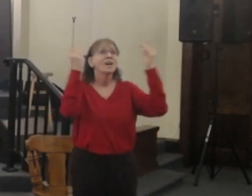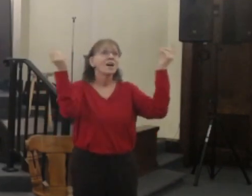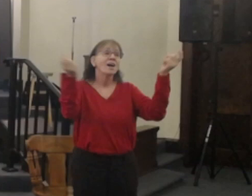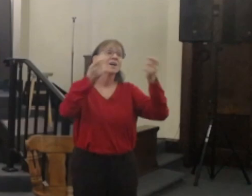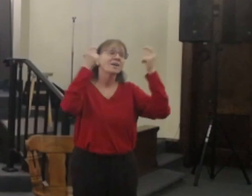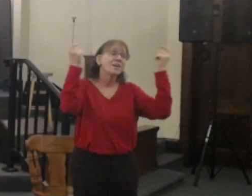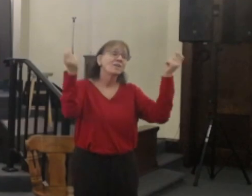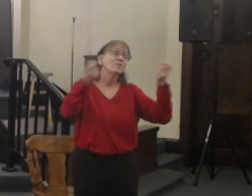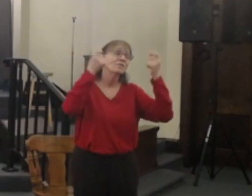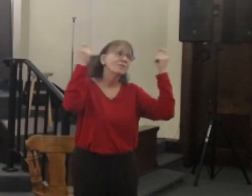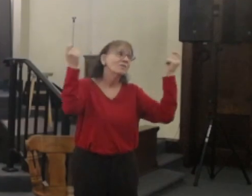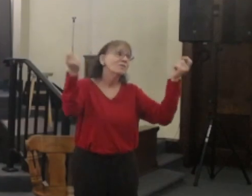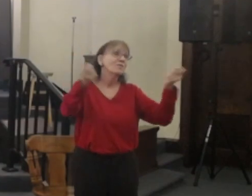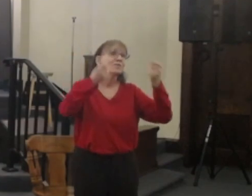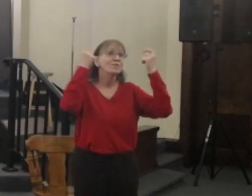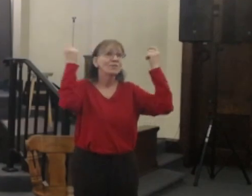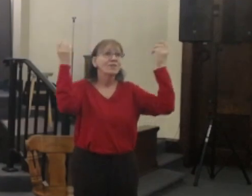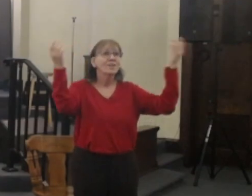Hallelujah.